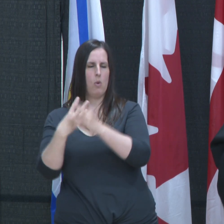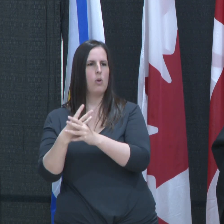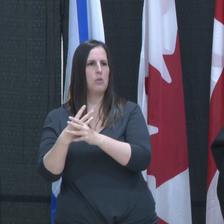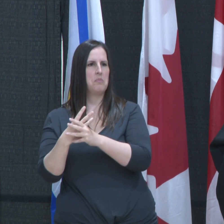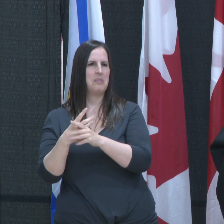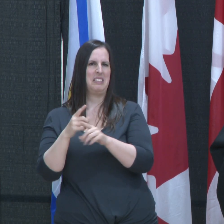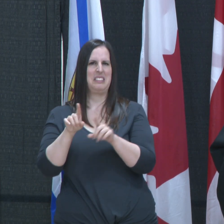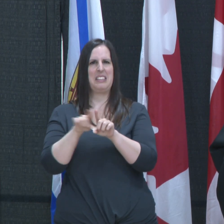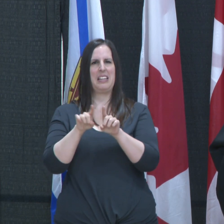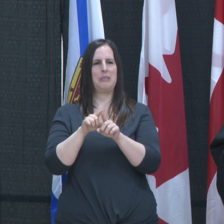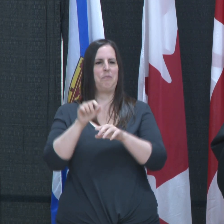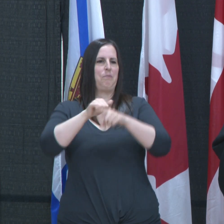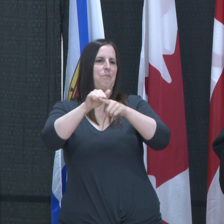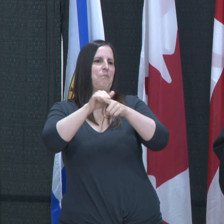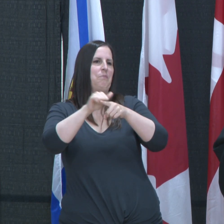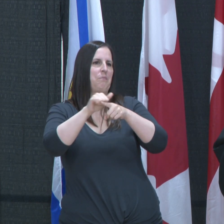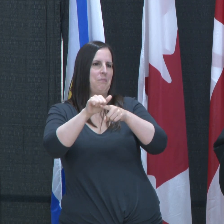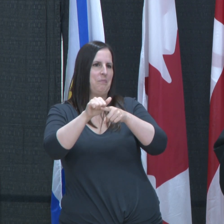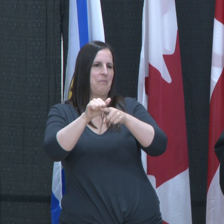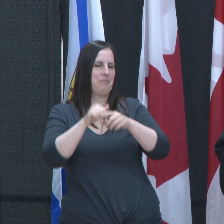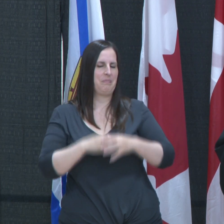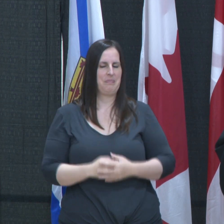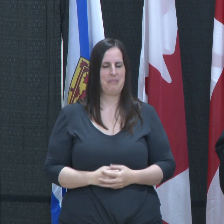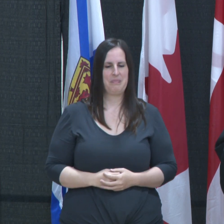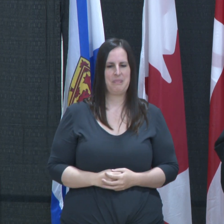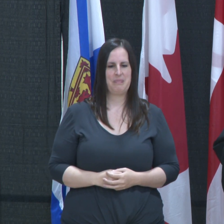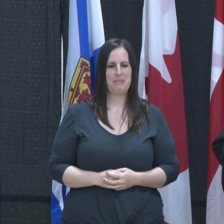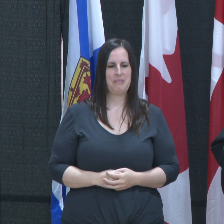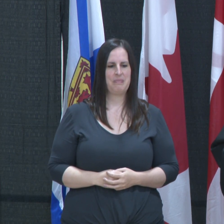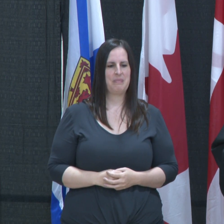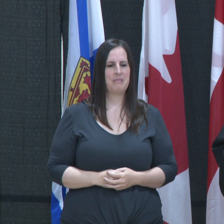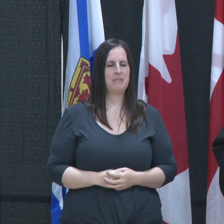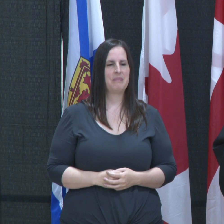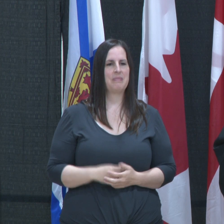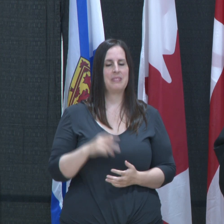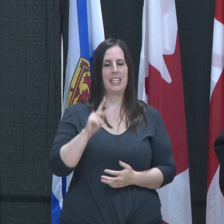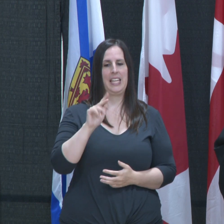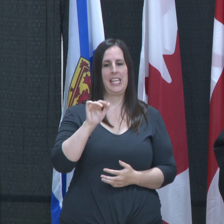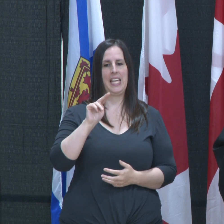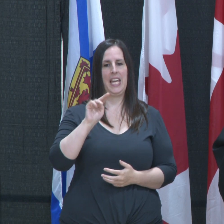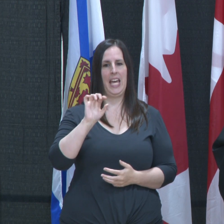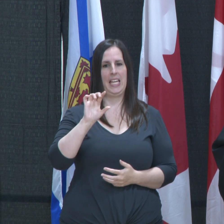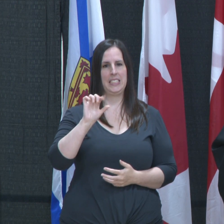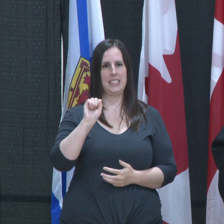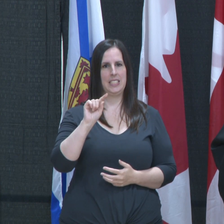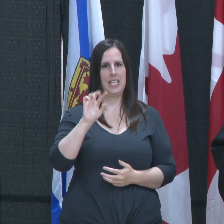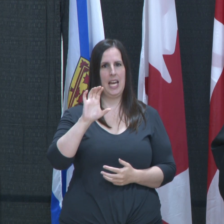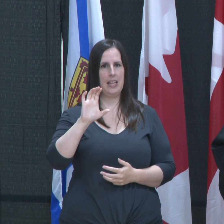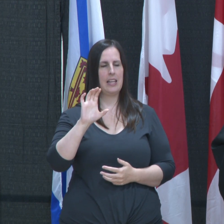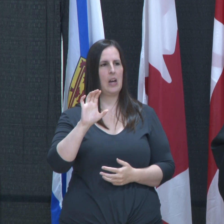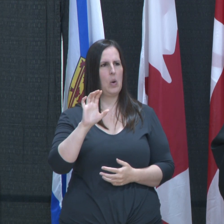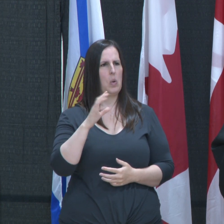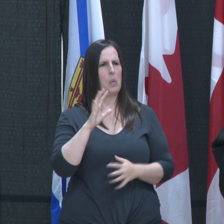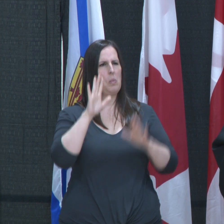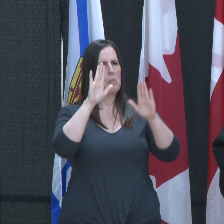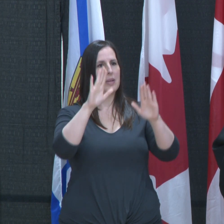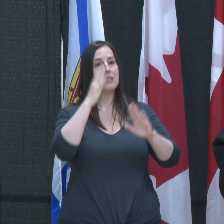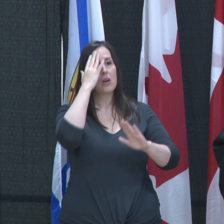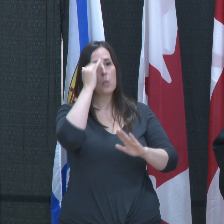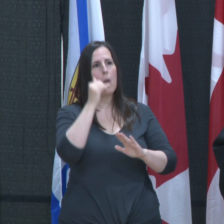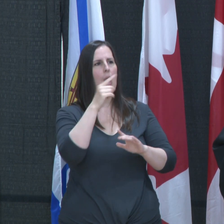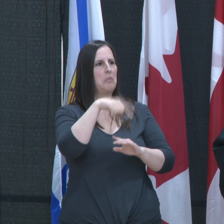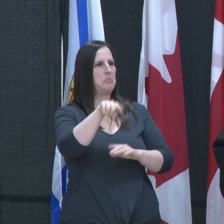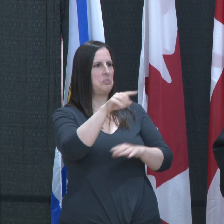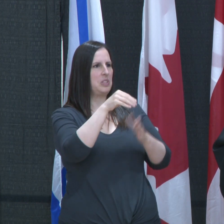working out the kinks. One of the many great things about Kingstec is the diversity of the students, some fresh out of high